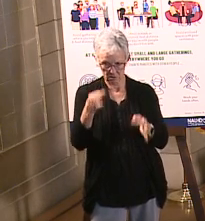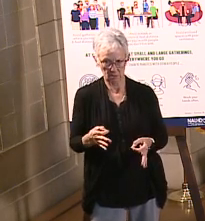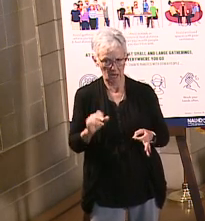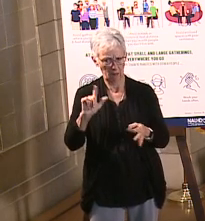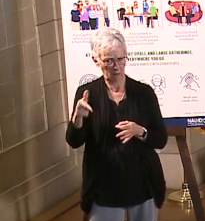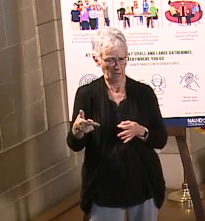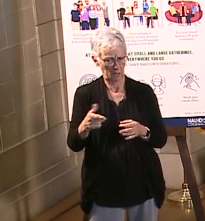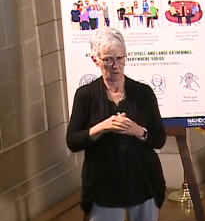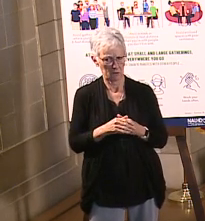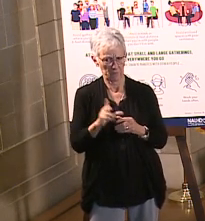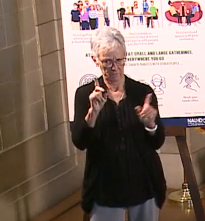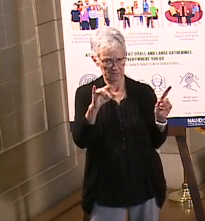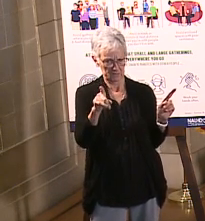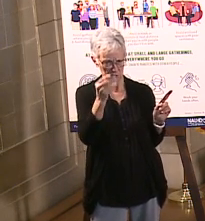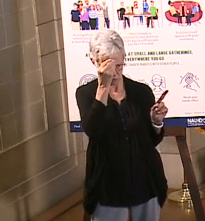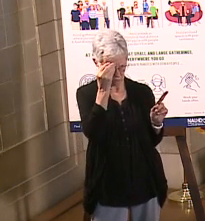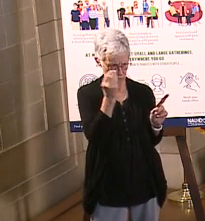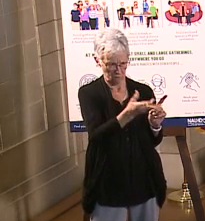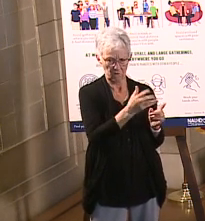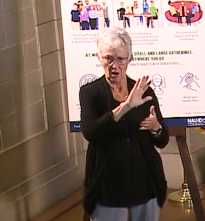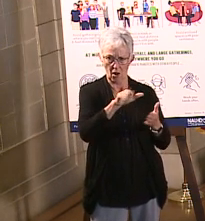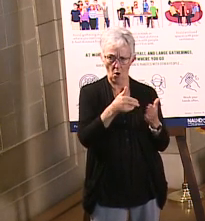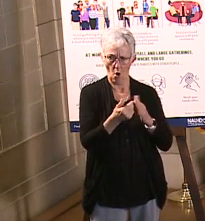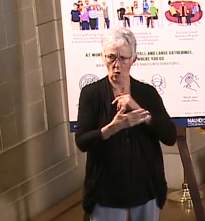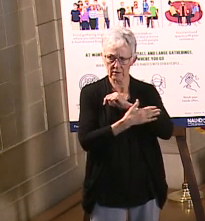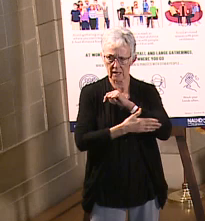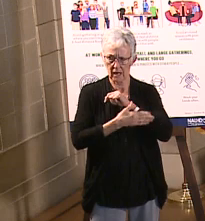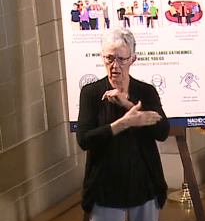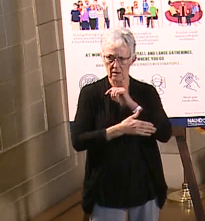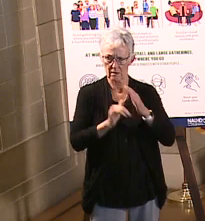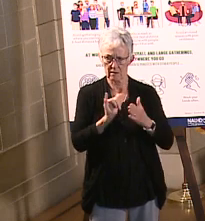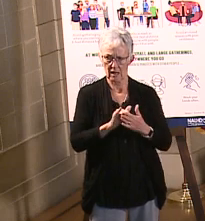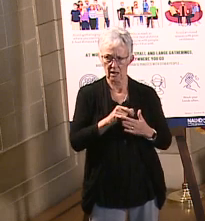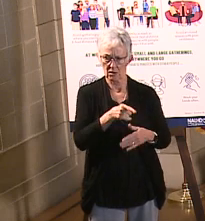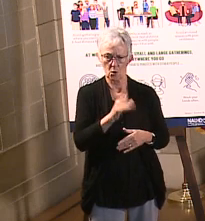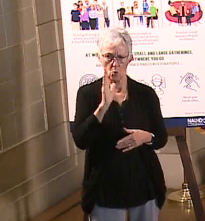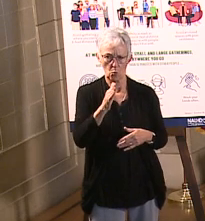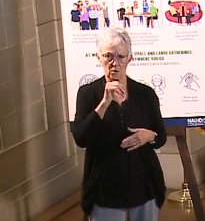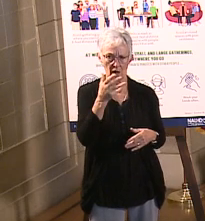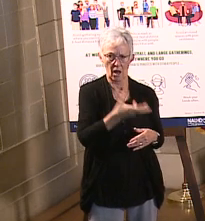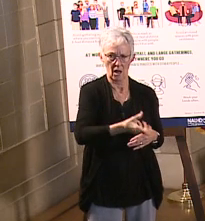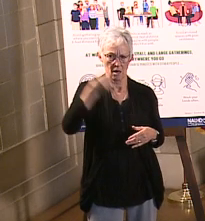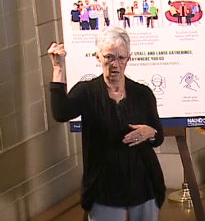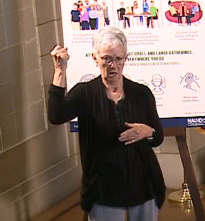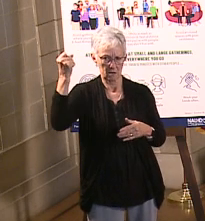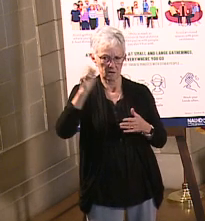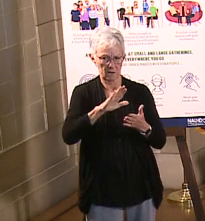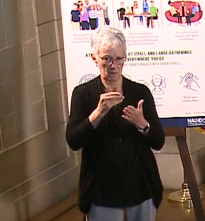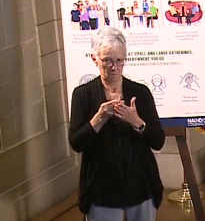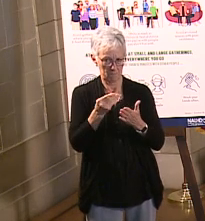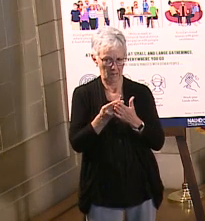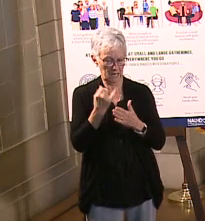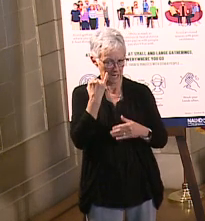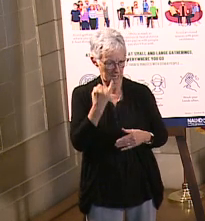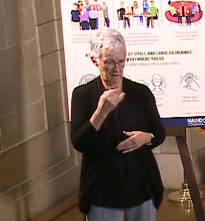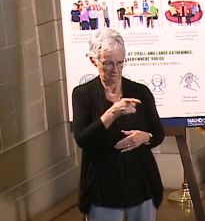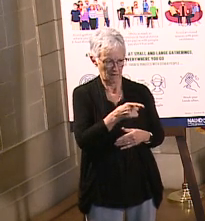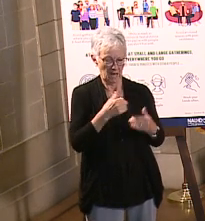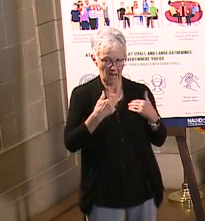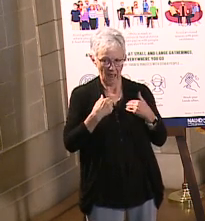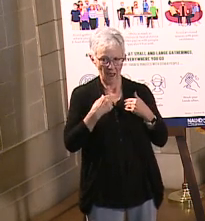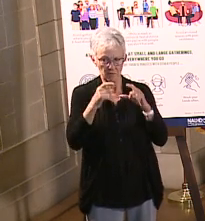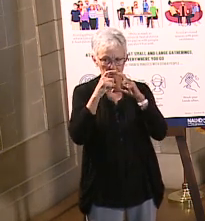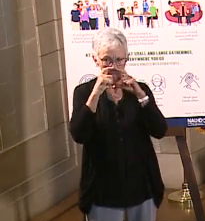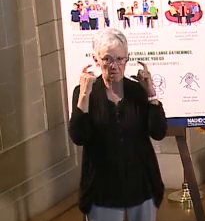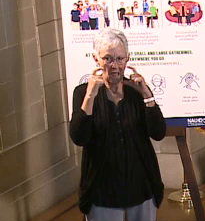then notify all of the counties in Nebraska that they would not be withheld their CARES Act funds if they had a mask mandate? The question was, did we